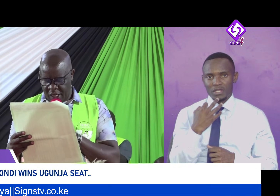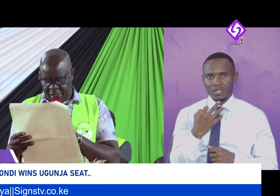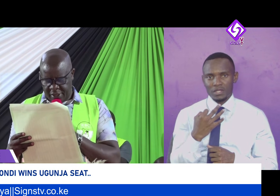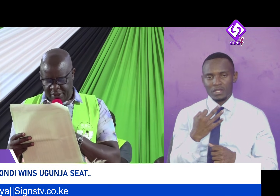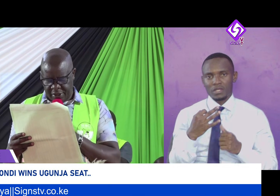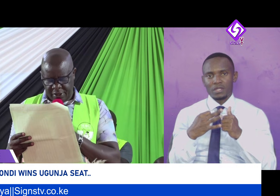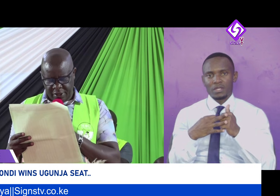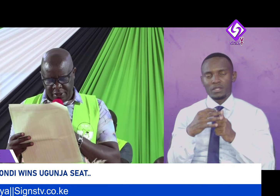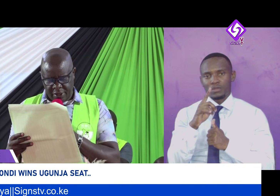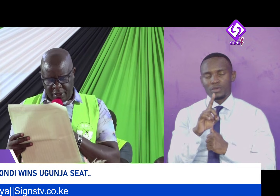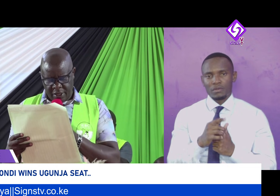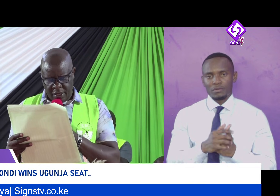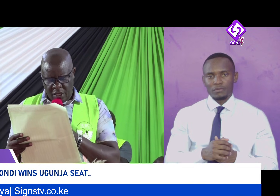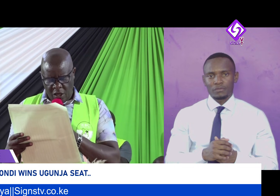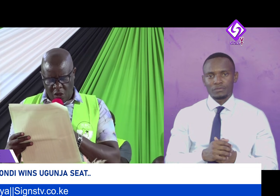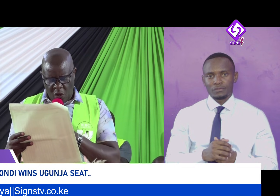381.